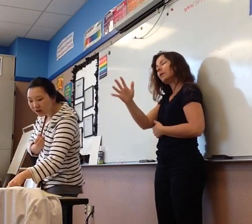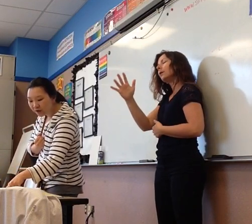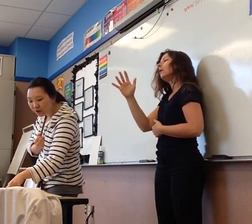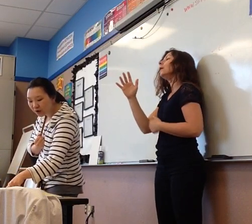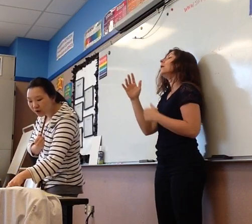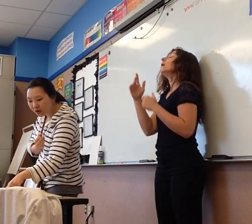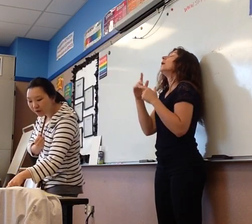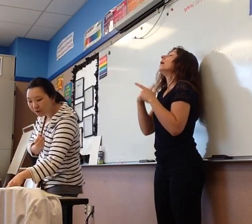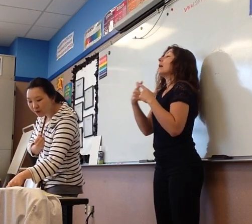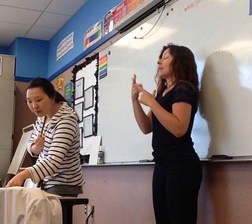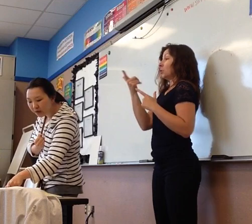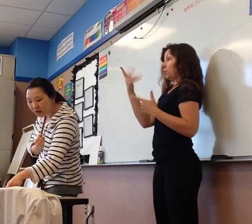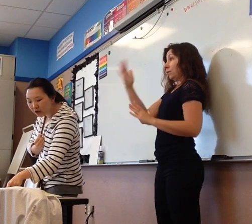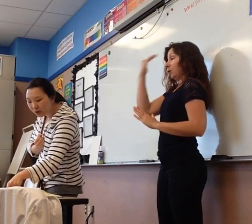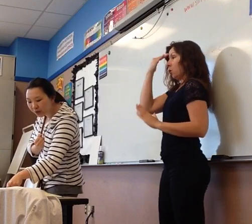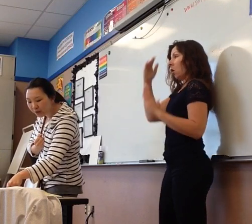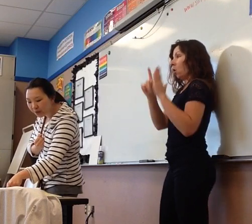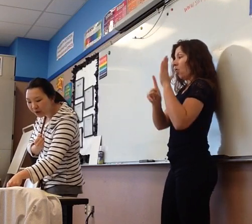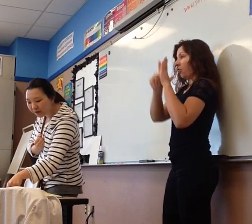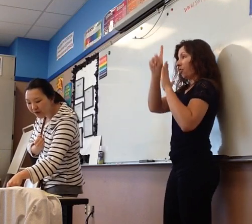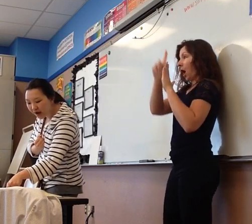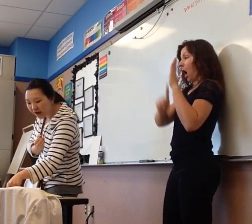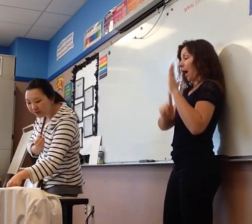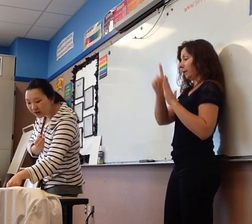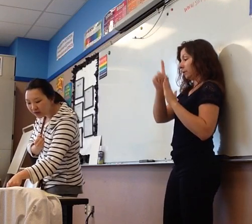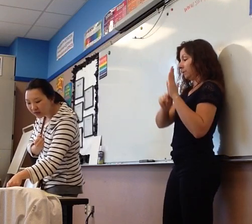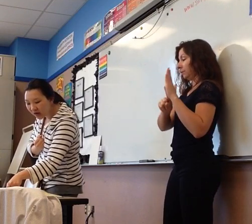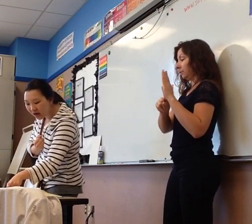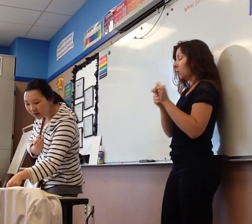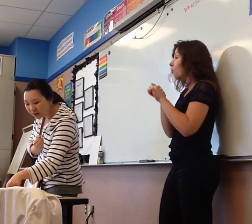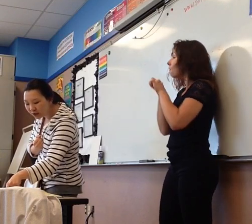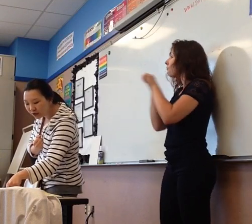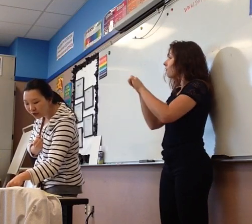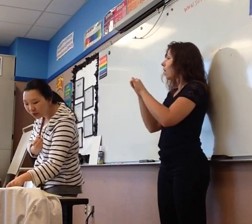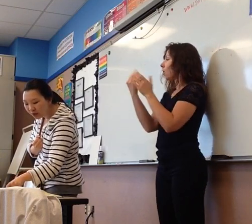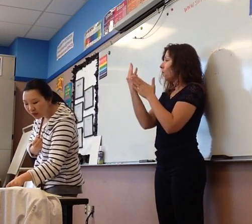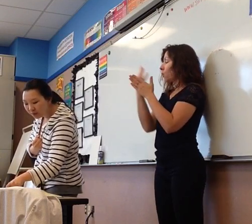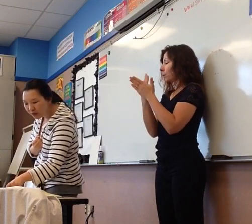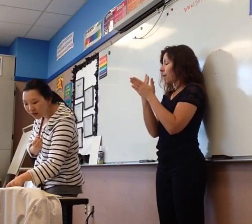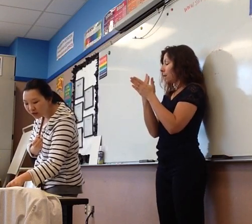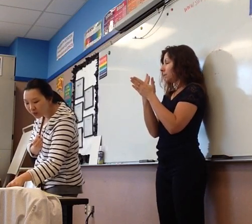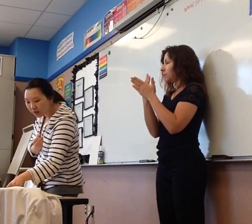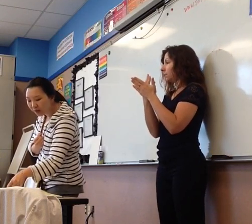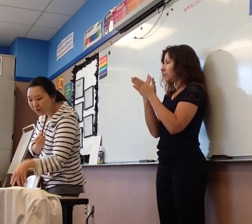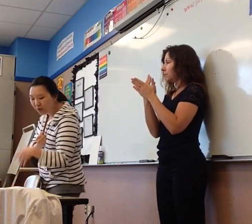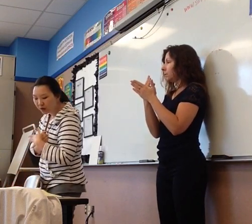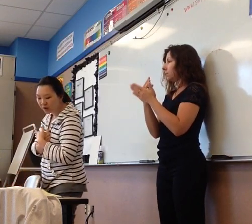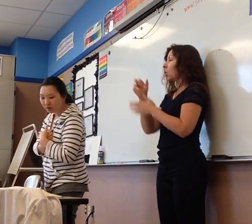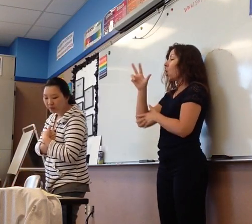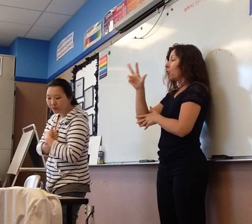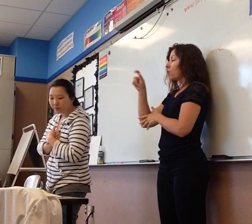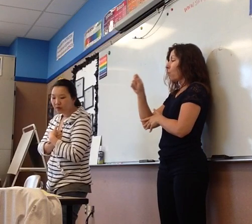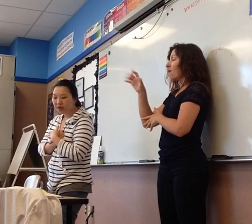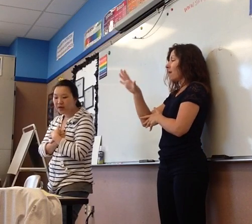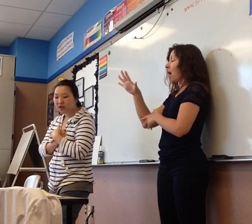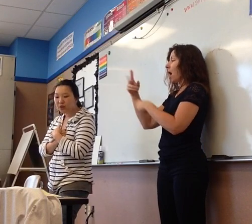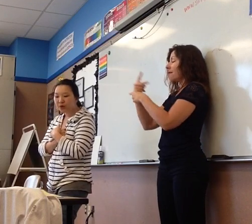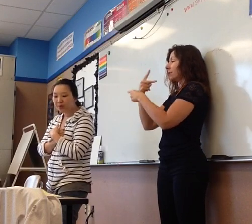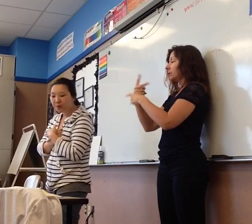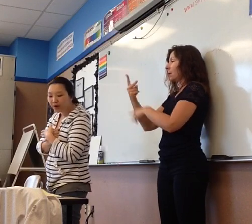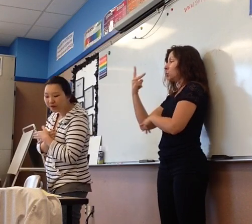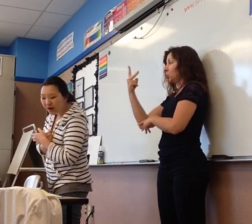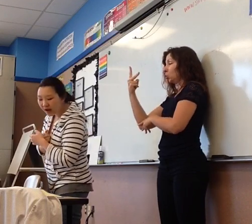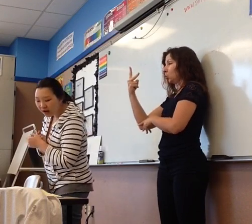They give you the formula. It's 3.5 times 2 plus 24. Then